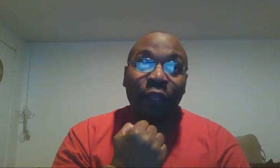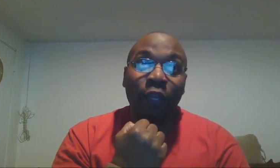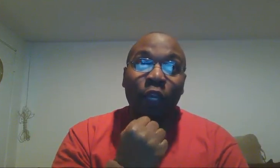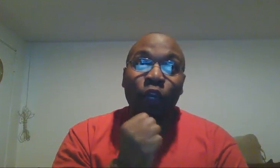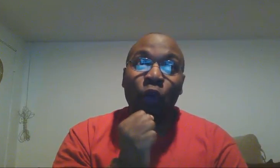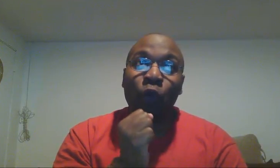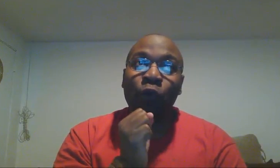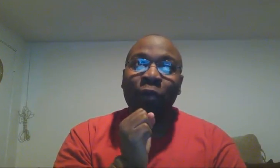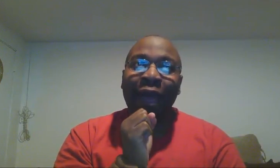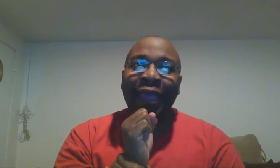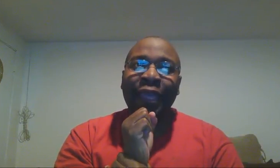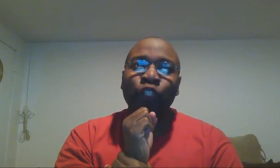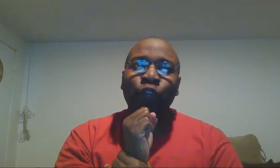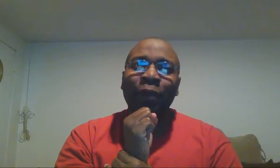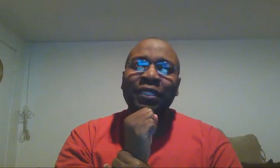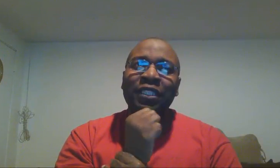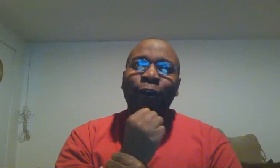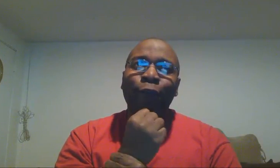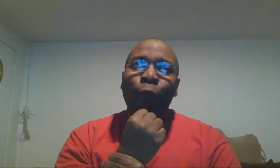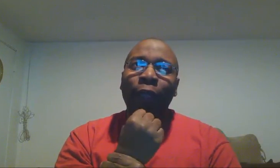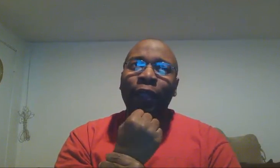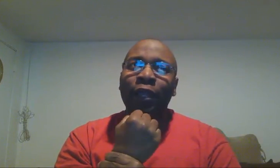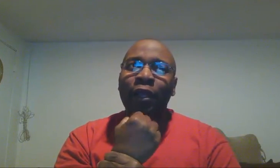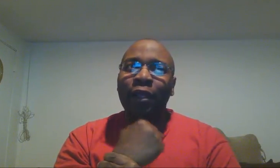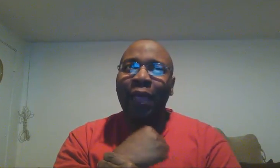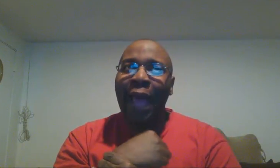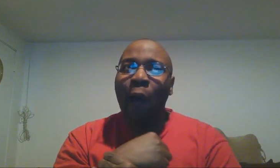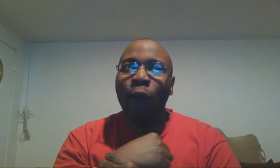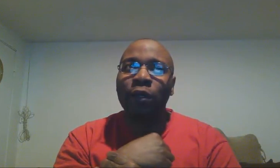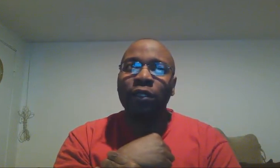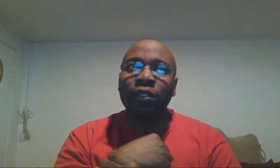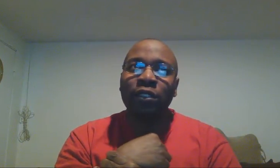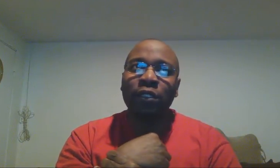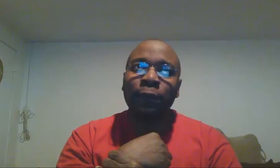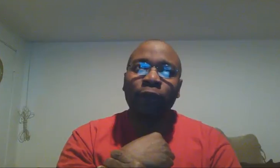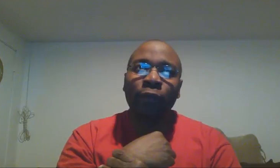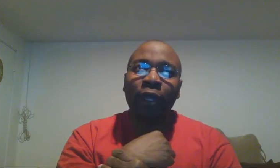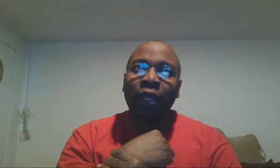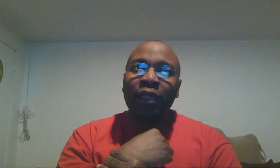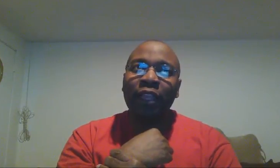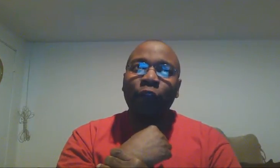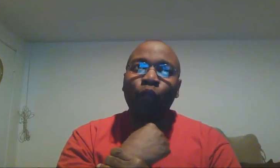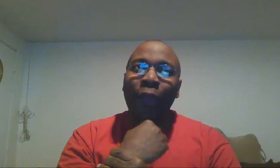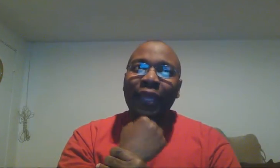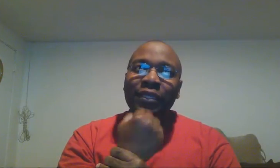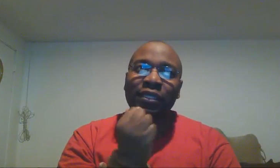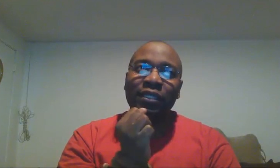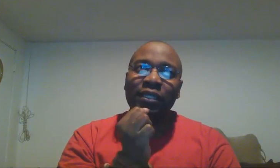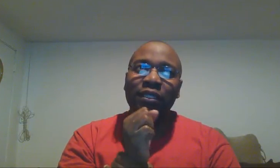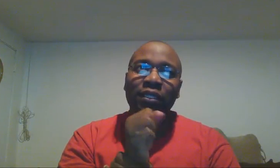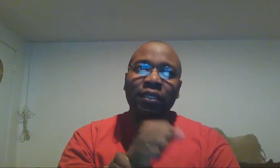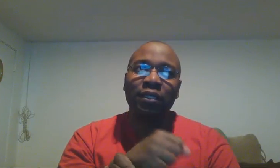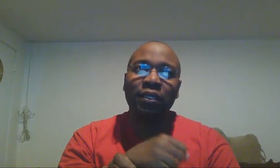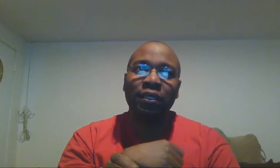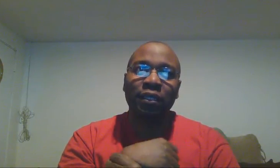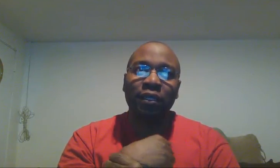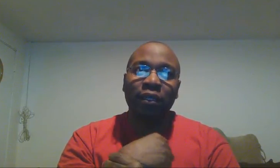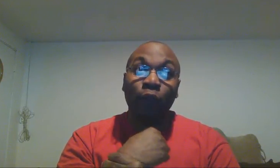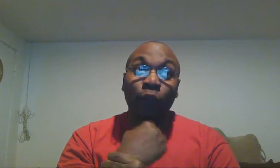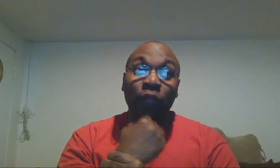You know, I injured myself when I was lifting weights really